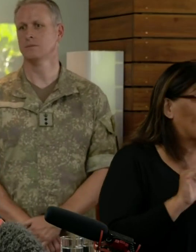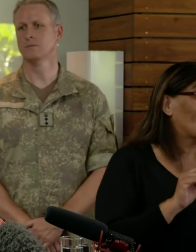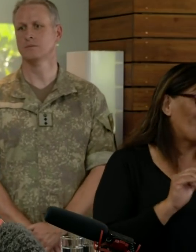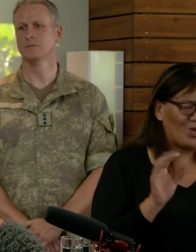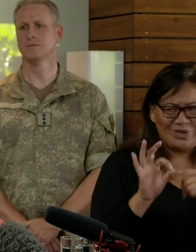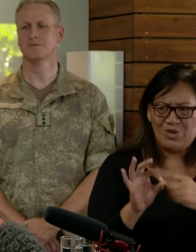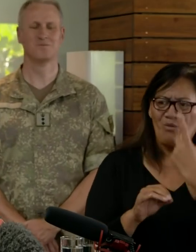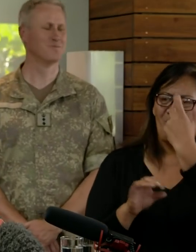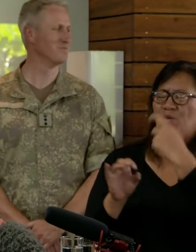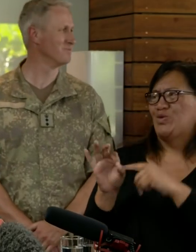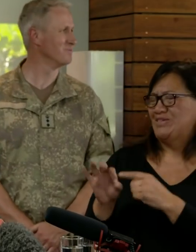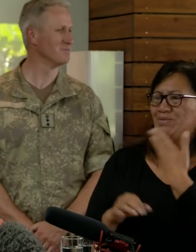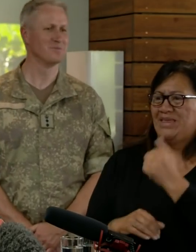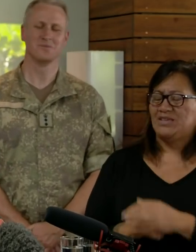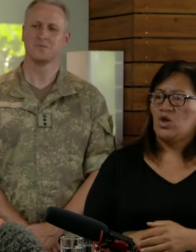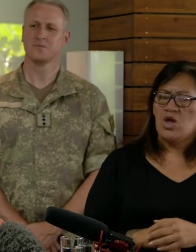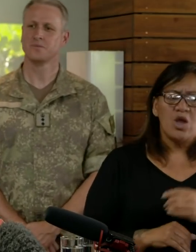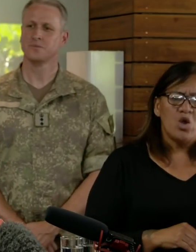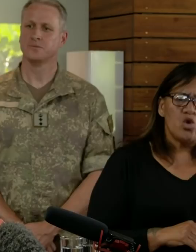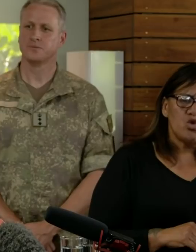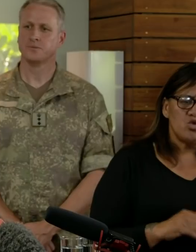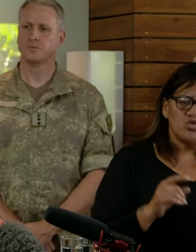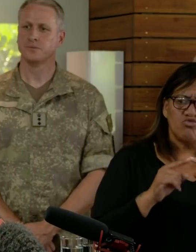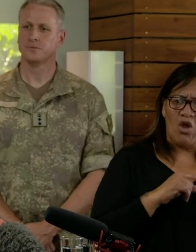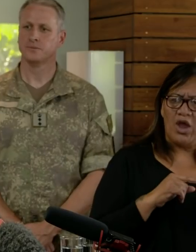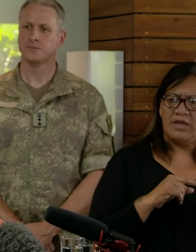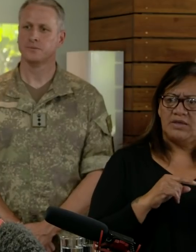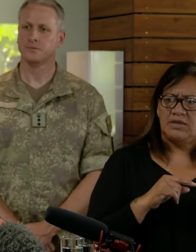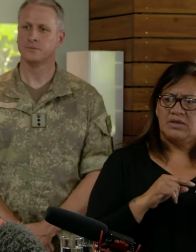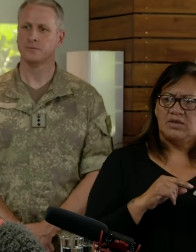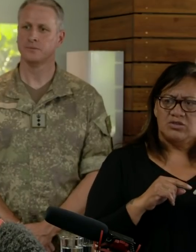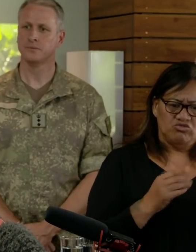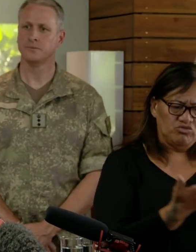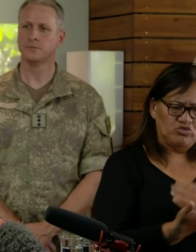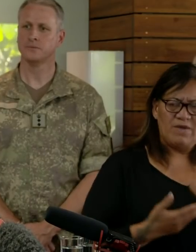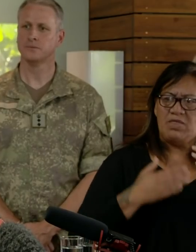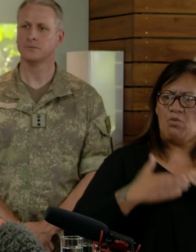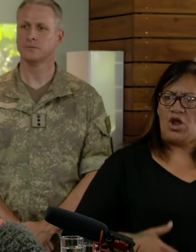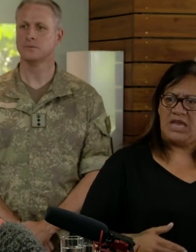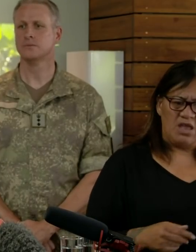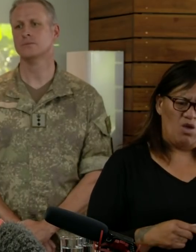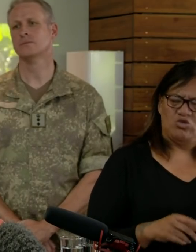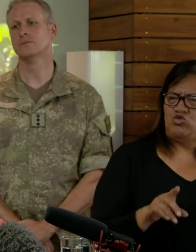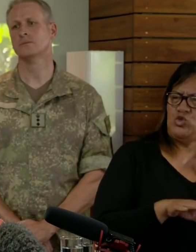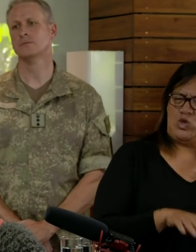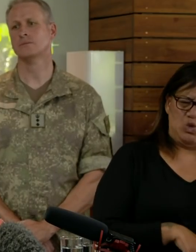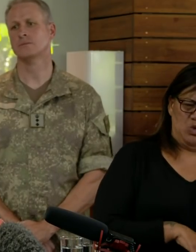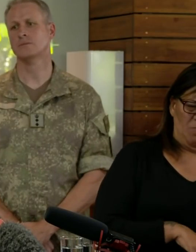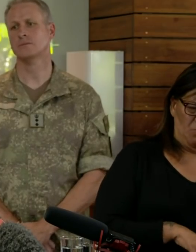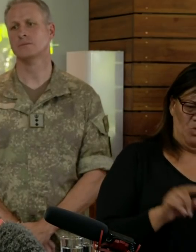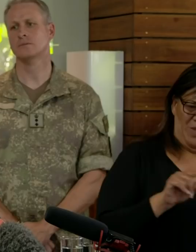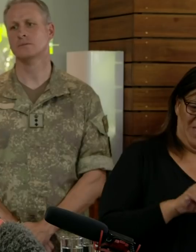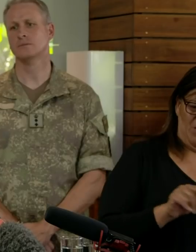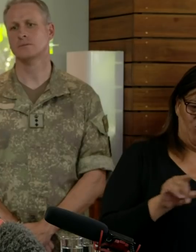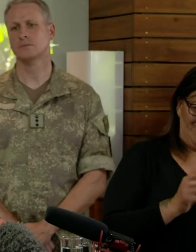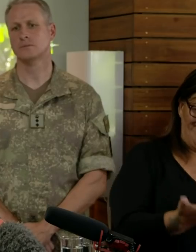question. Who did in fact try to retrieve that body on Tuesday? Who were those officials or people that were in there